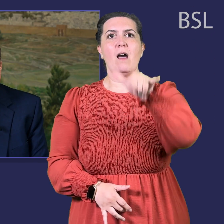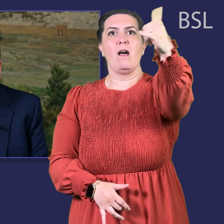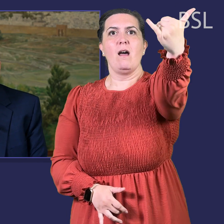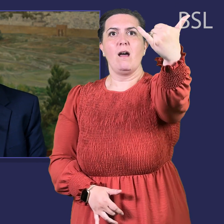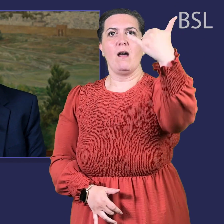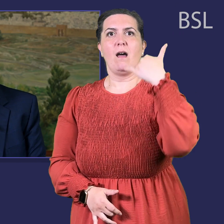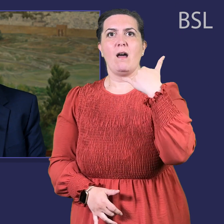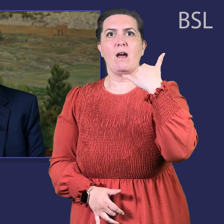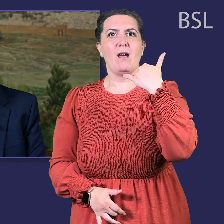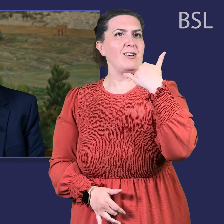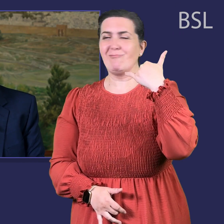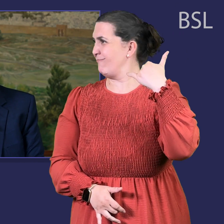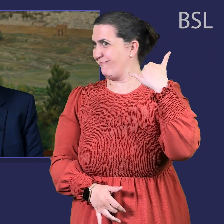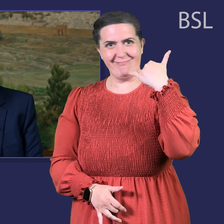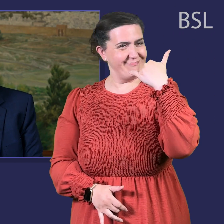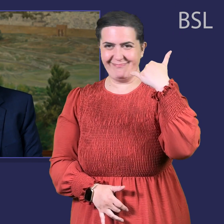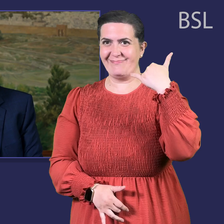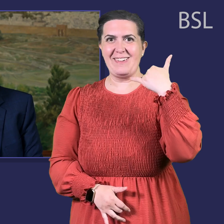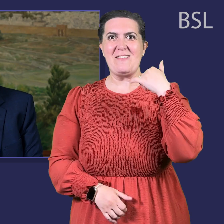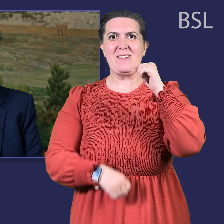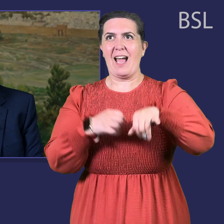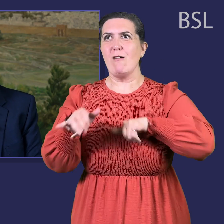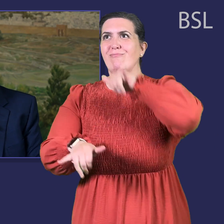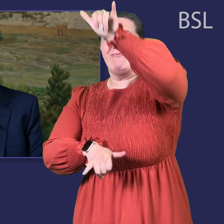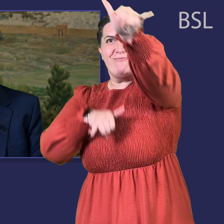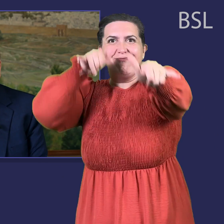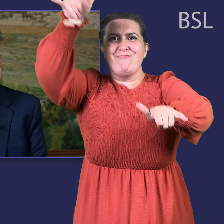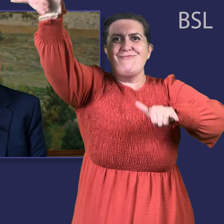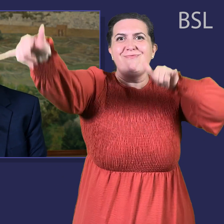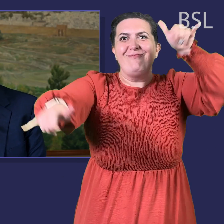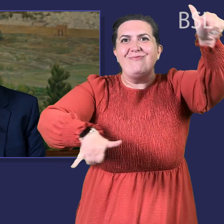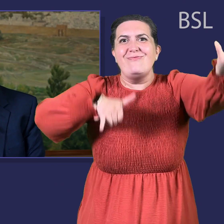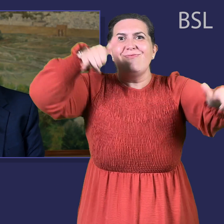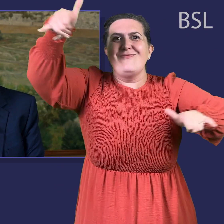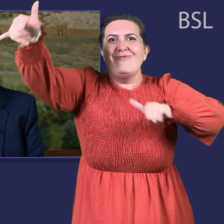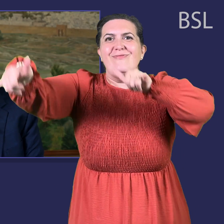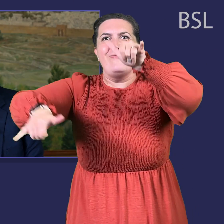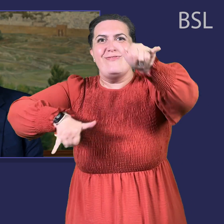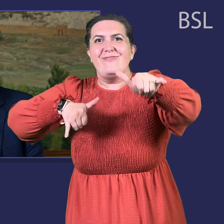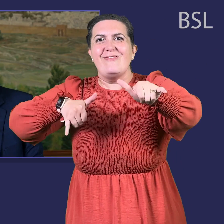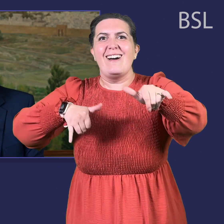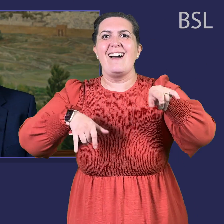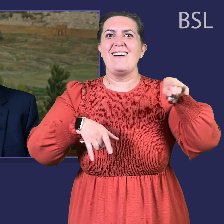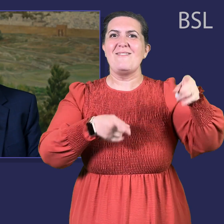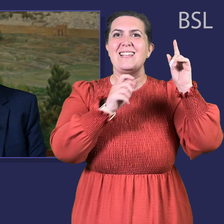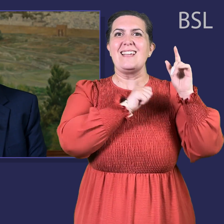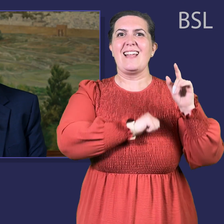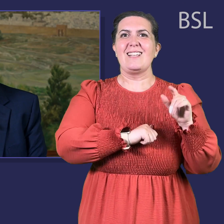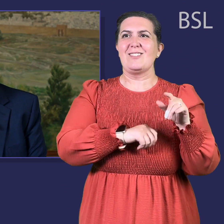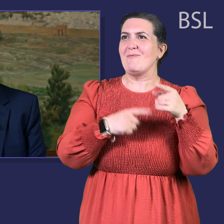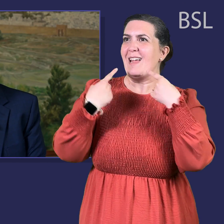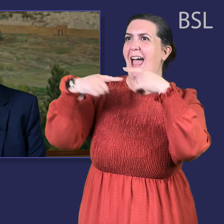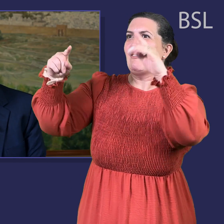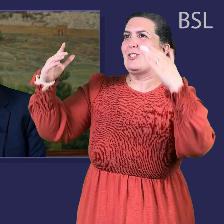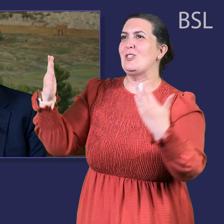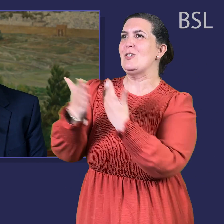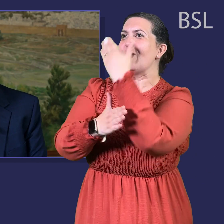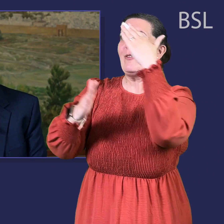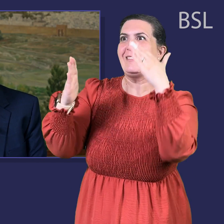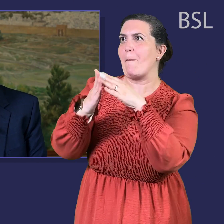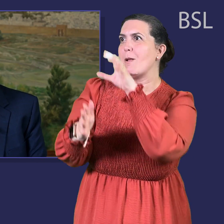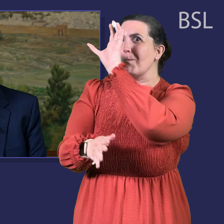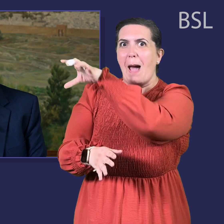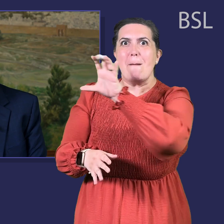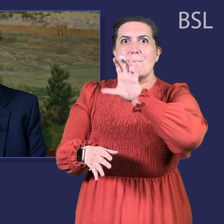trip turned into a globe-circling course that took us around the world, allowing him to announce new